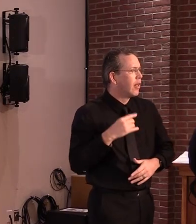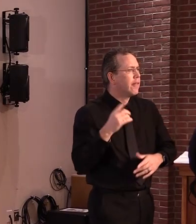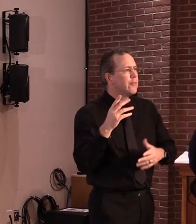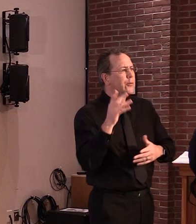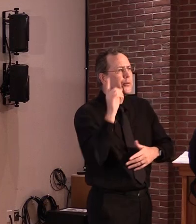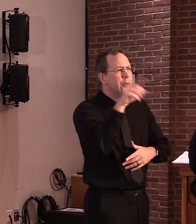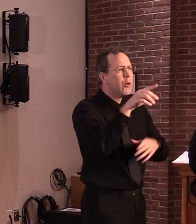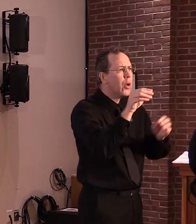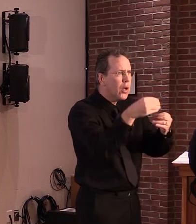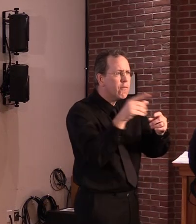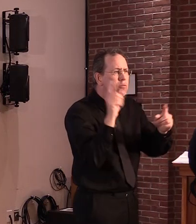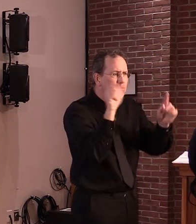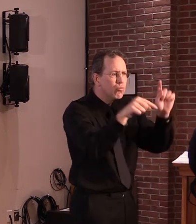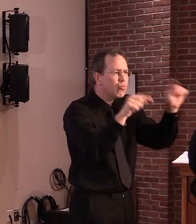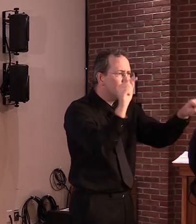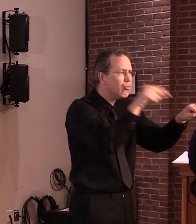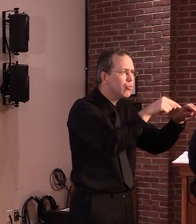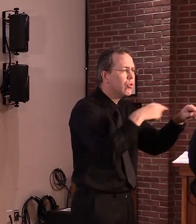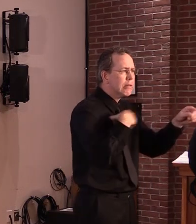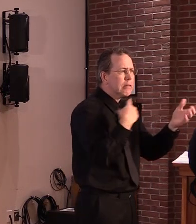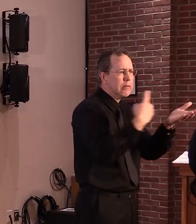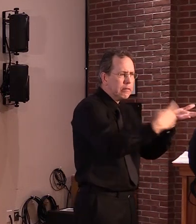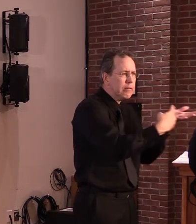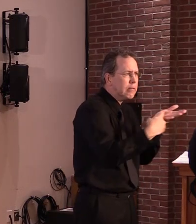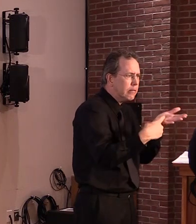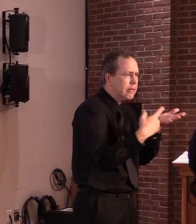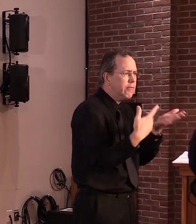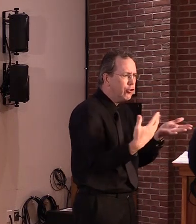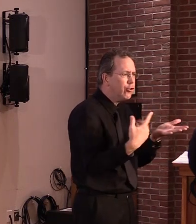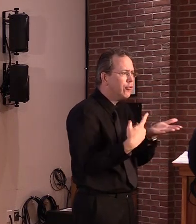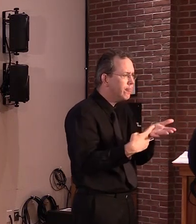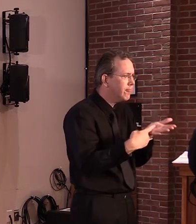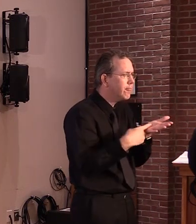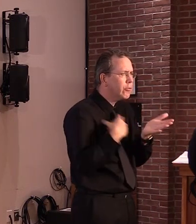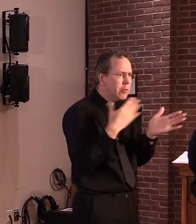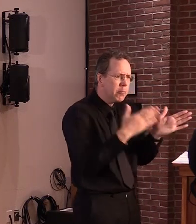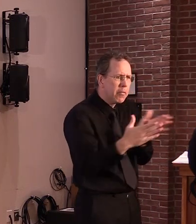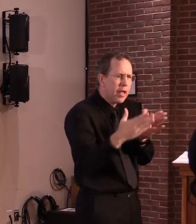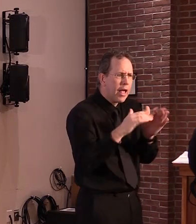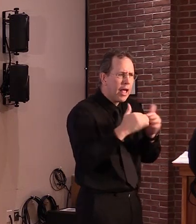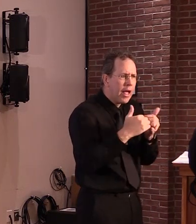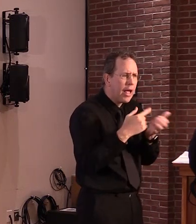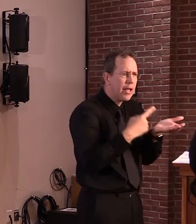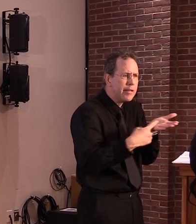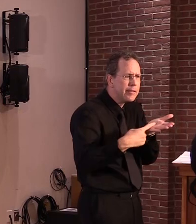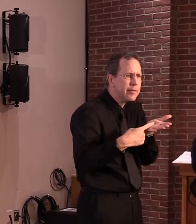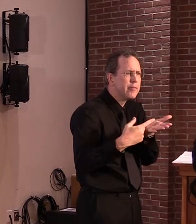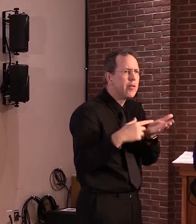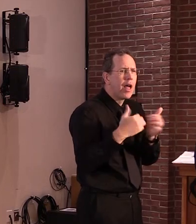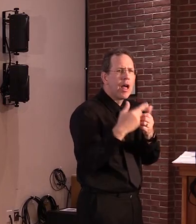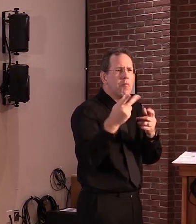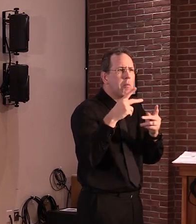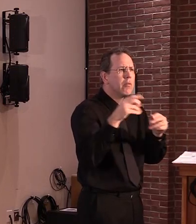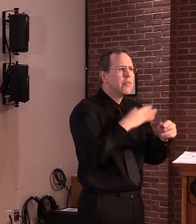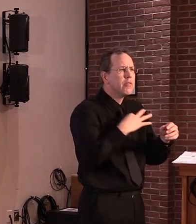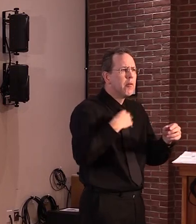a plan of what a return would look like. Again, it's going to be dependent on